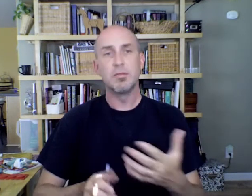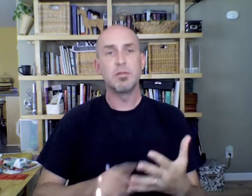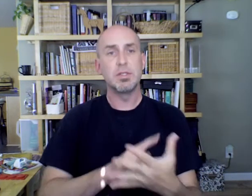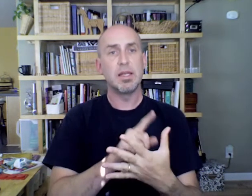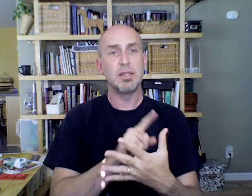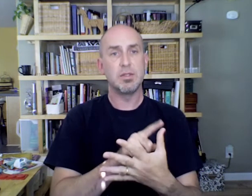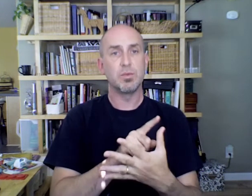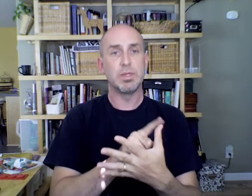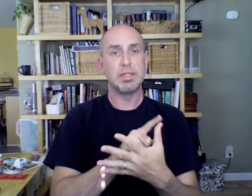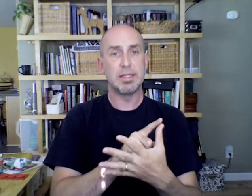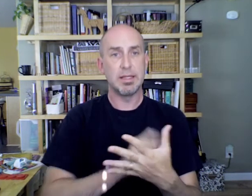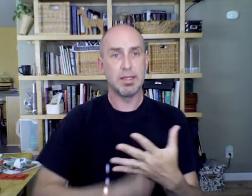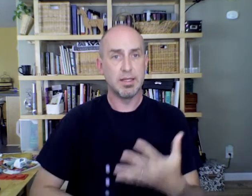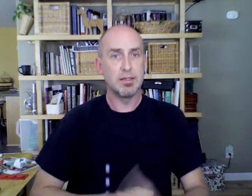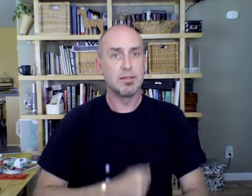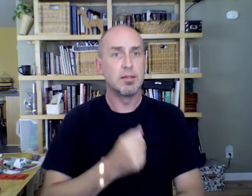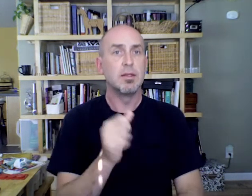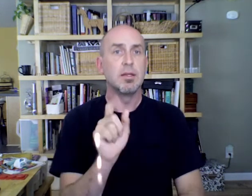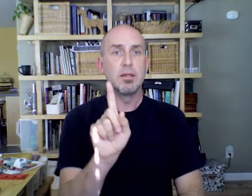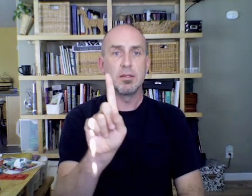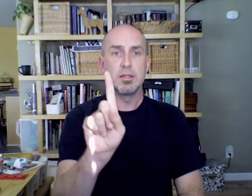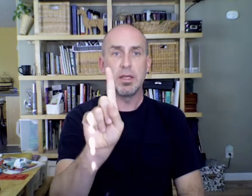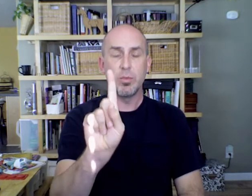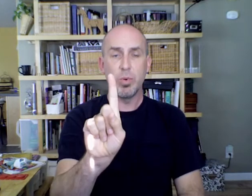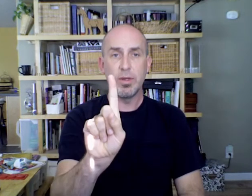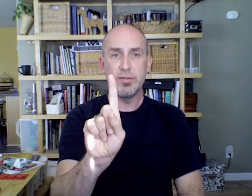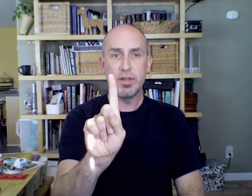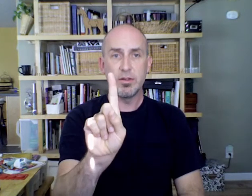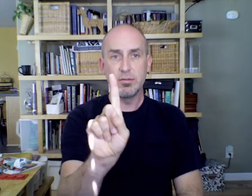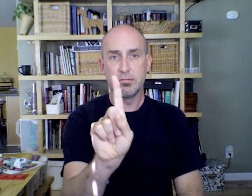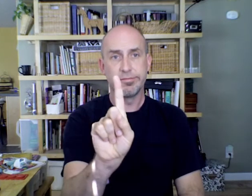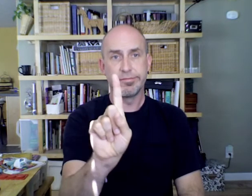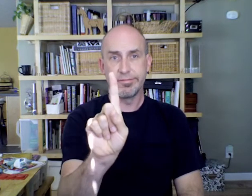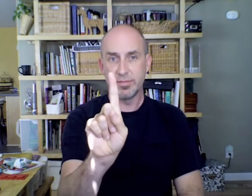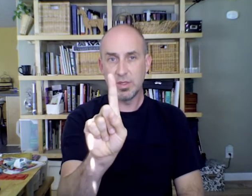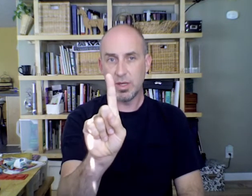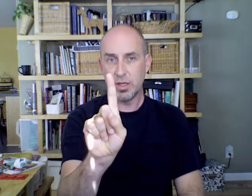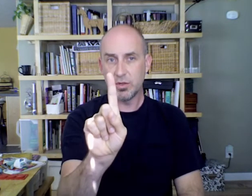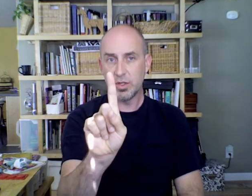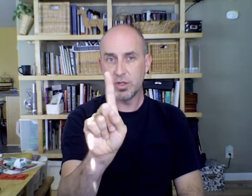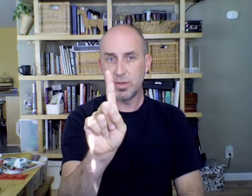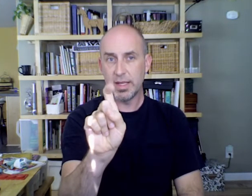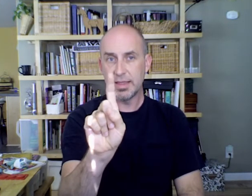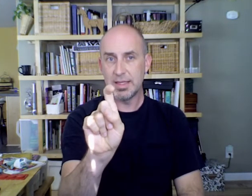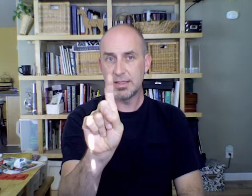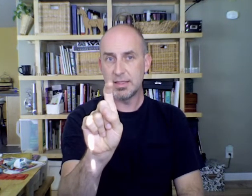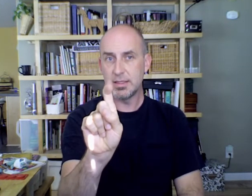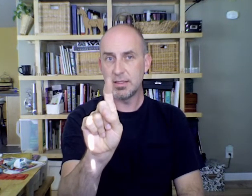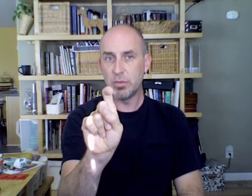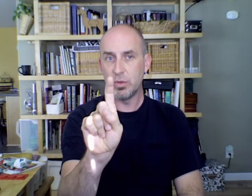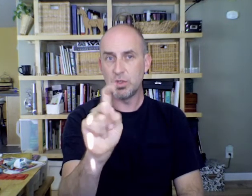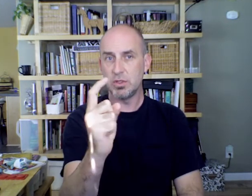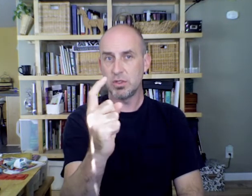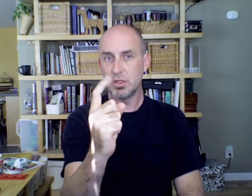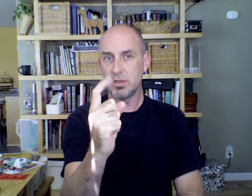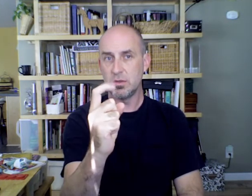First sign is recently. You take your pointy finger and you're going to go like this. This is the motion you're going to do